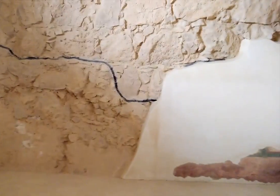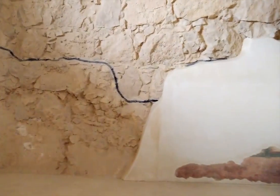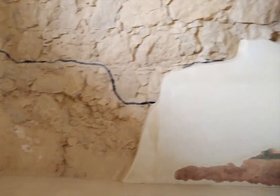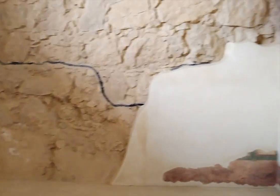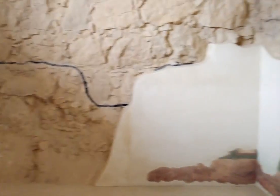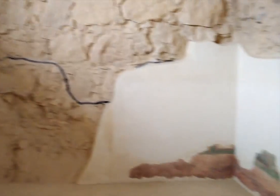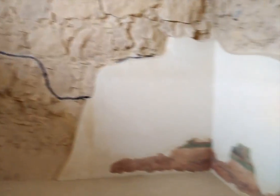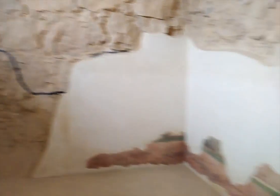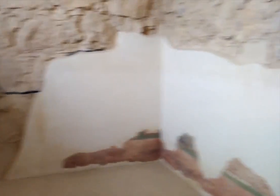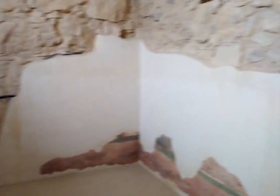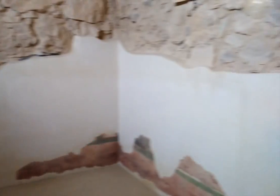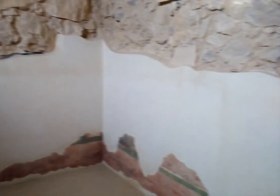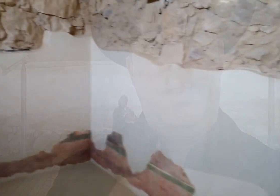2,000 years.